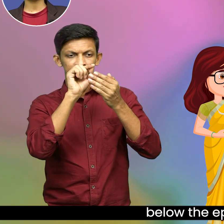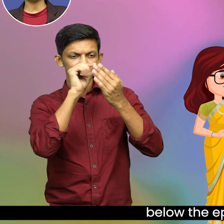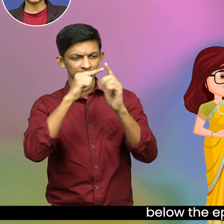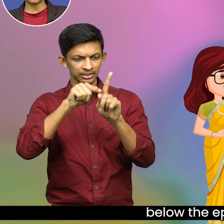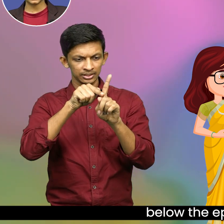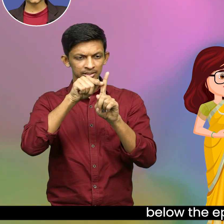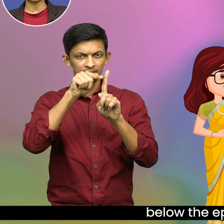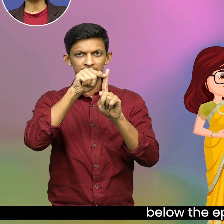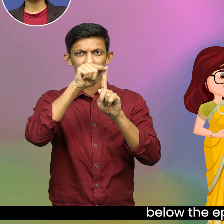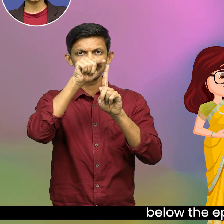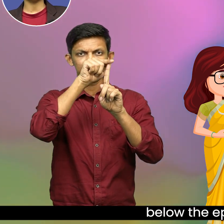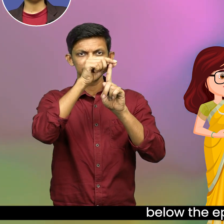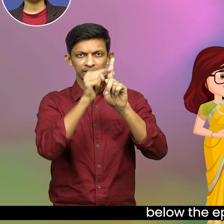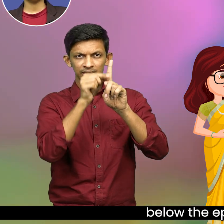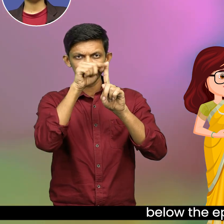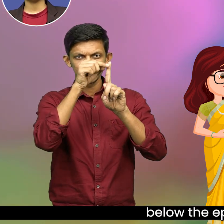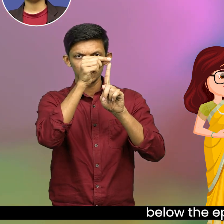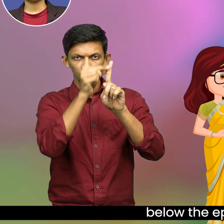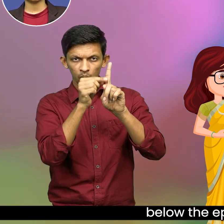below the epidermis of the stem.